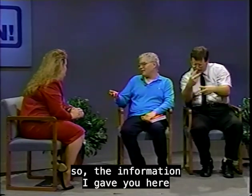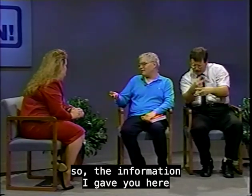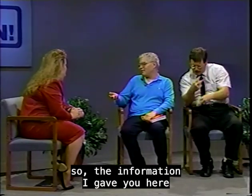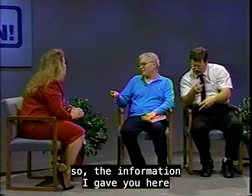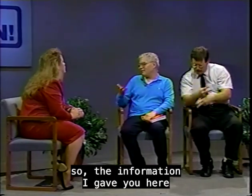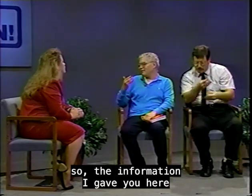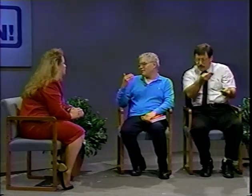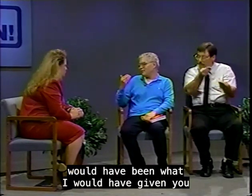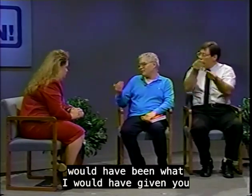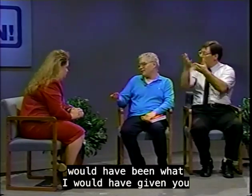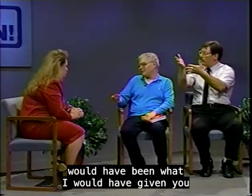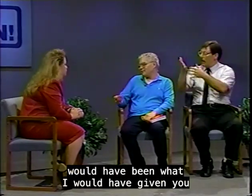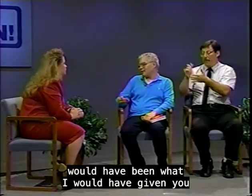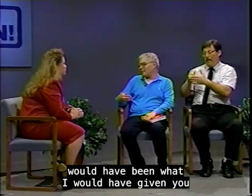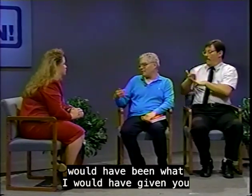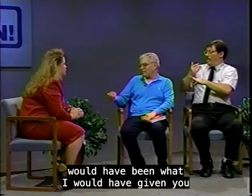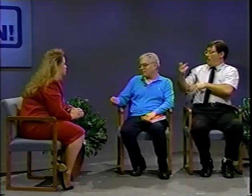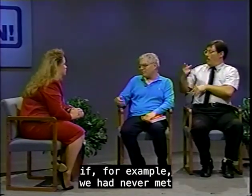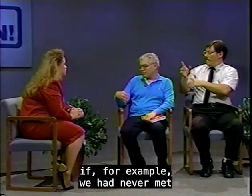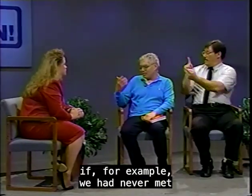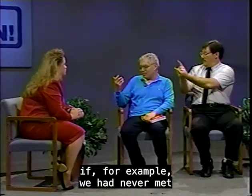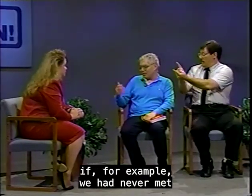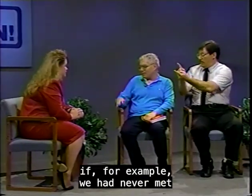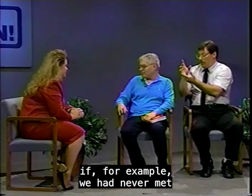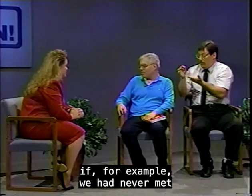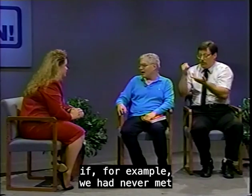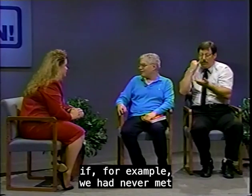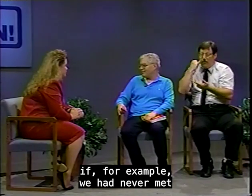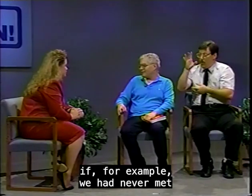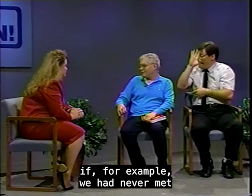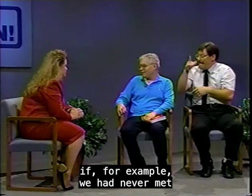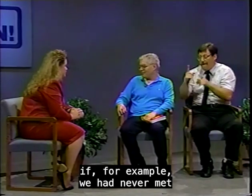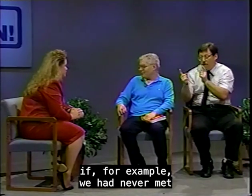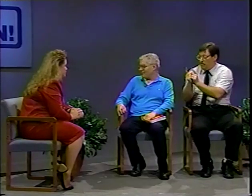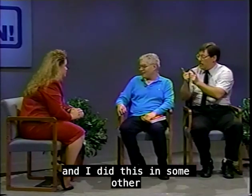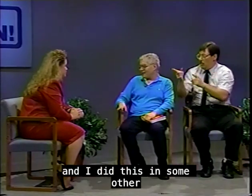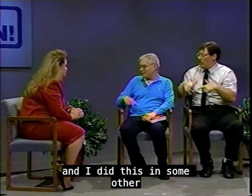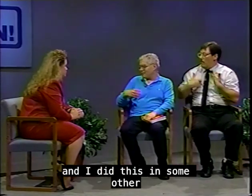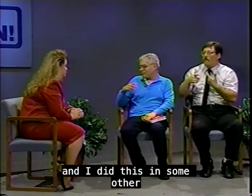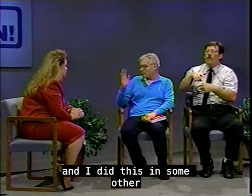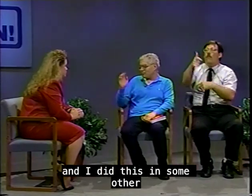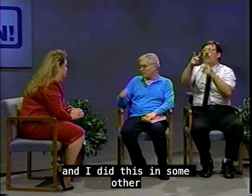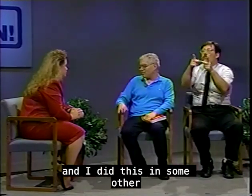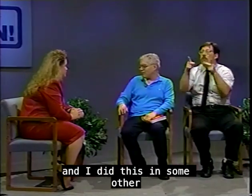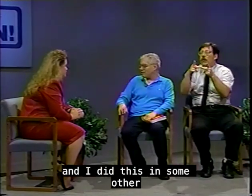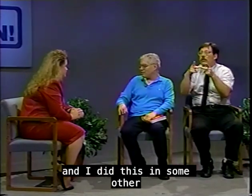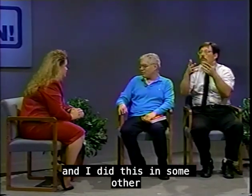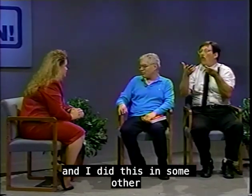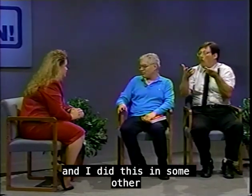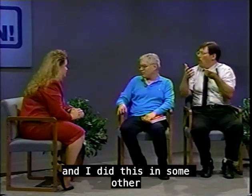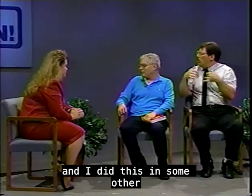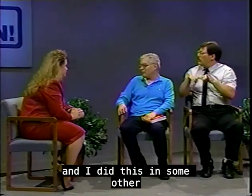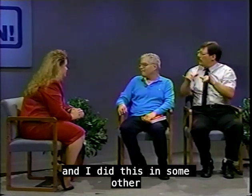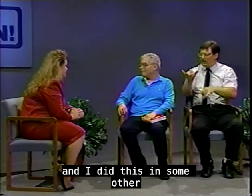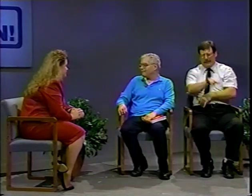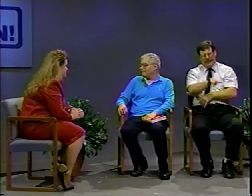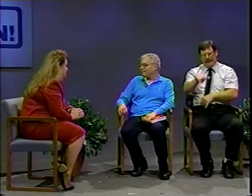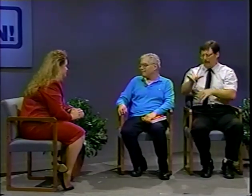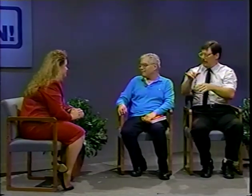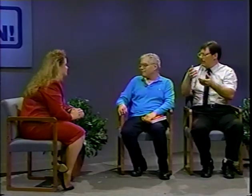information I gave you here would have been what I would have given you if, for example, we had never met. And I did this in some other way as opposed to an